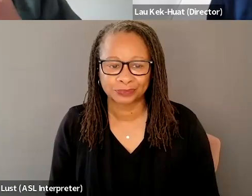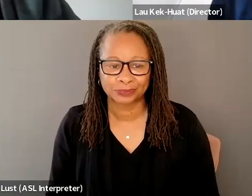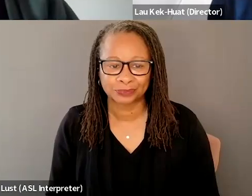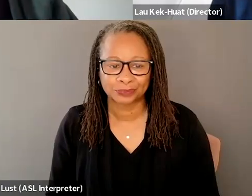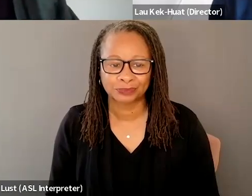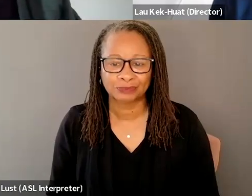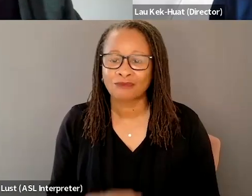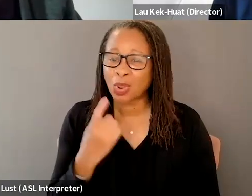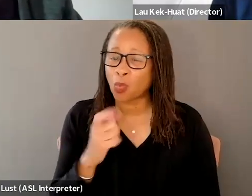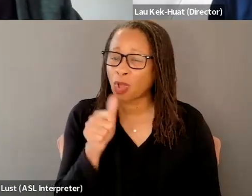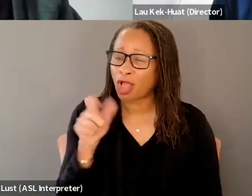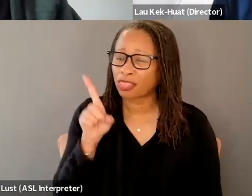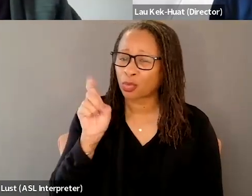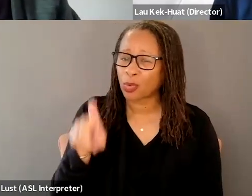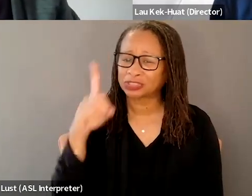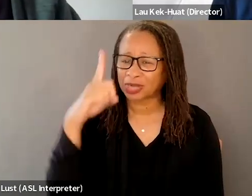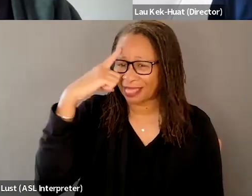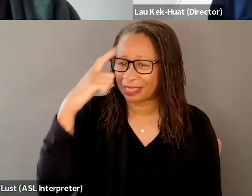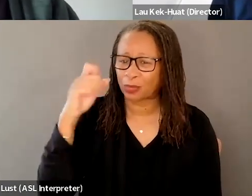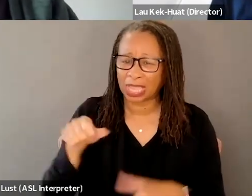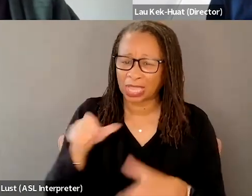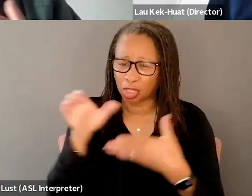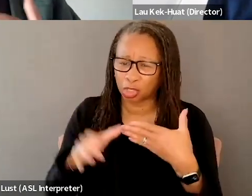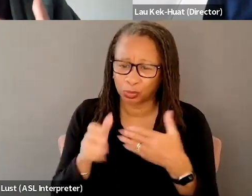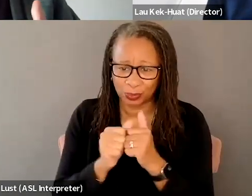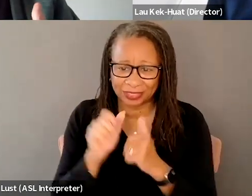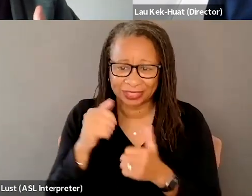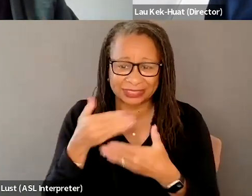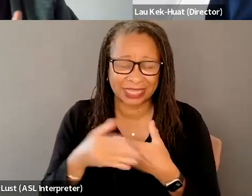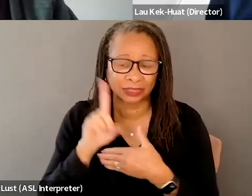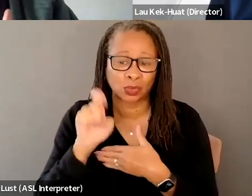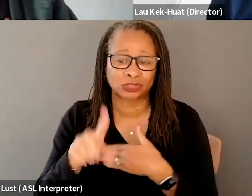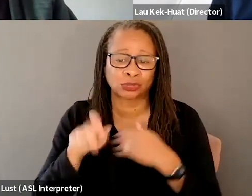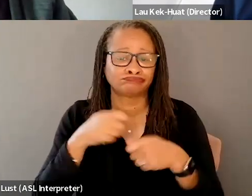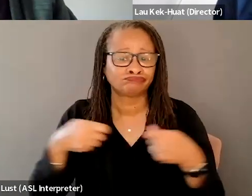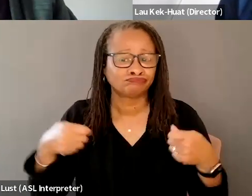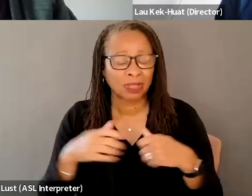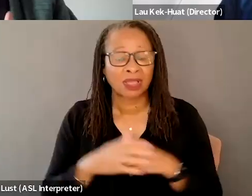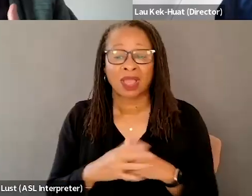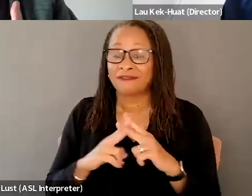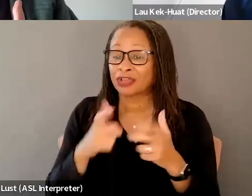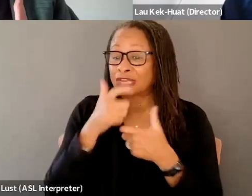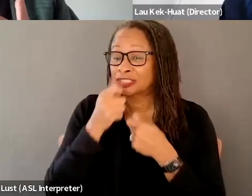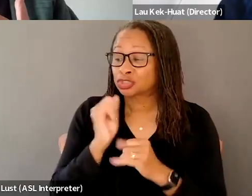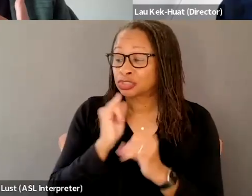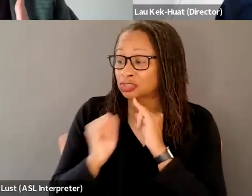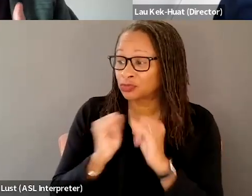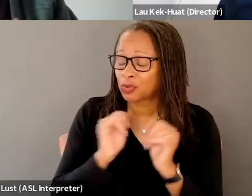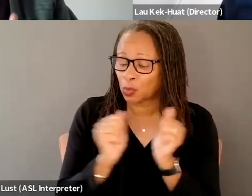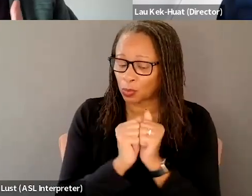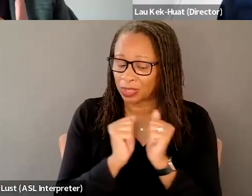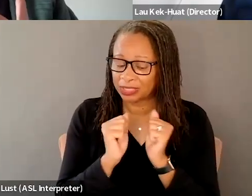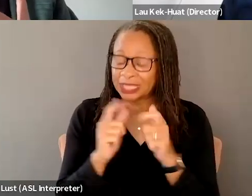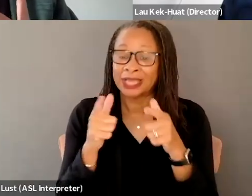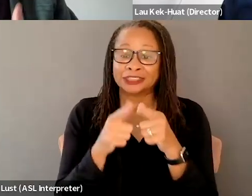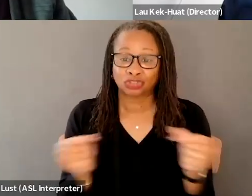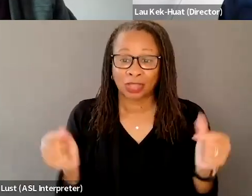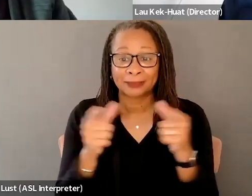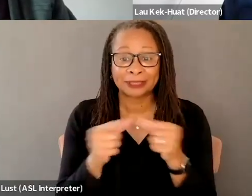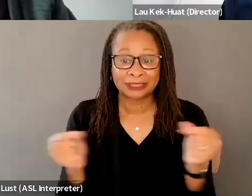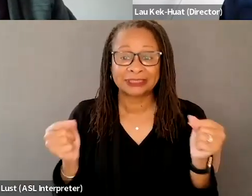one other question, and I think we conclude with that. There is a very interesting interview with the